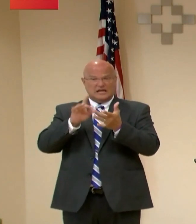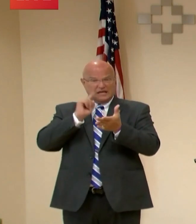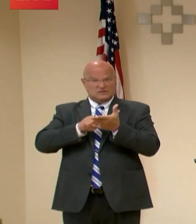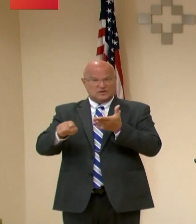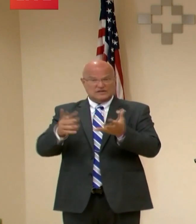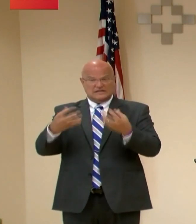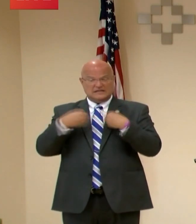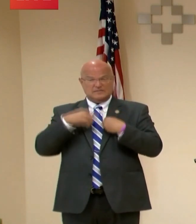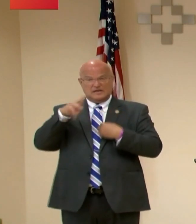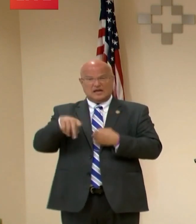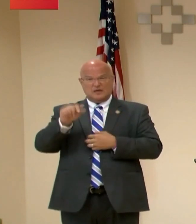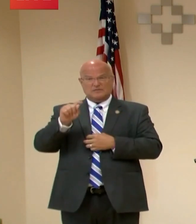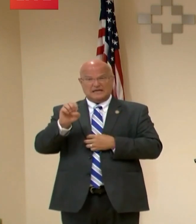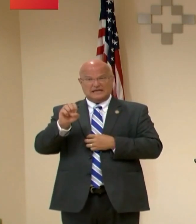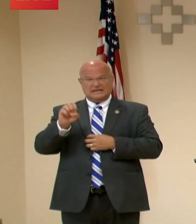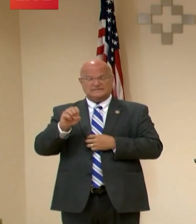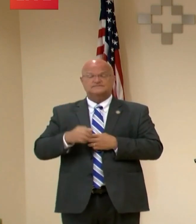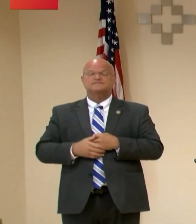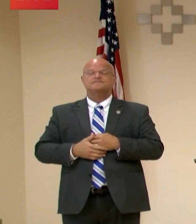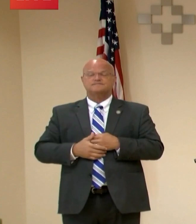And can you give us an update there?